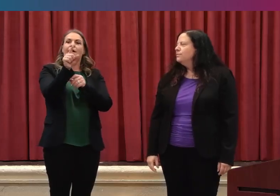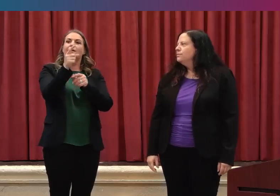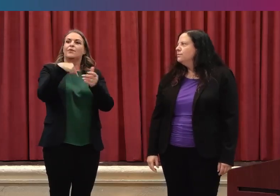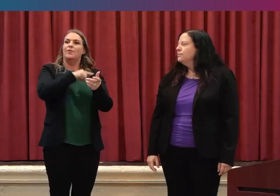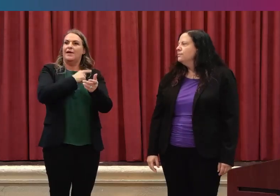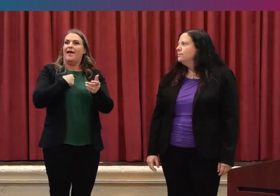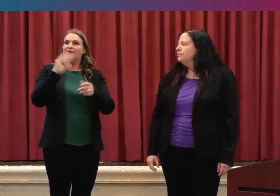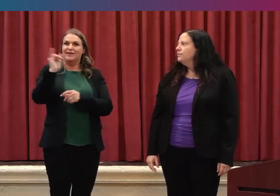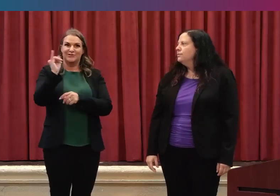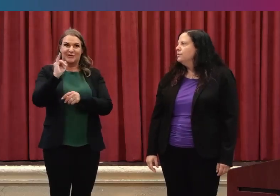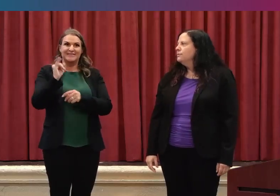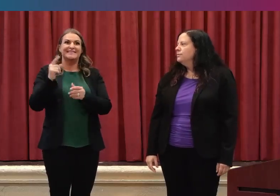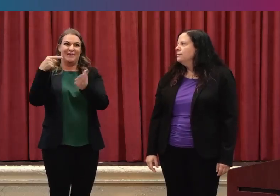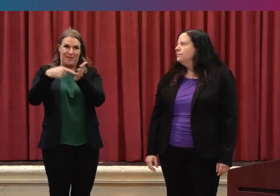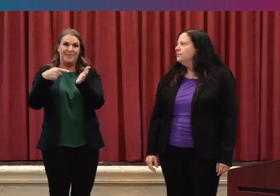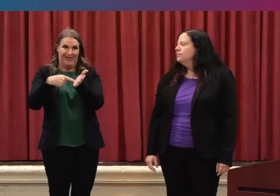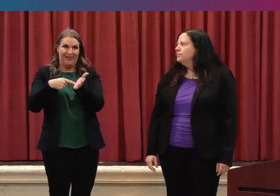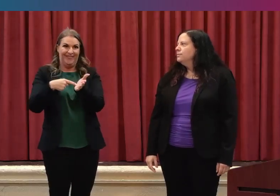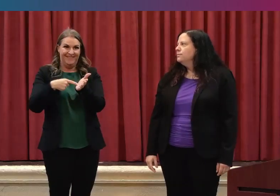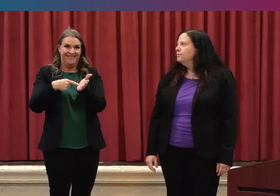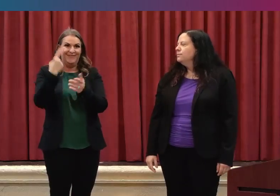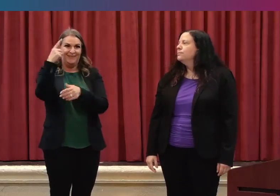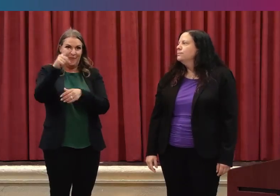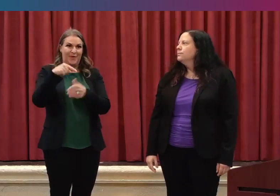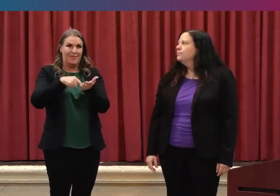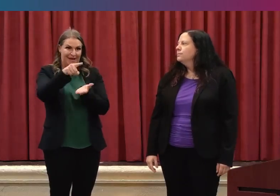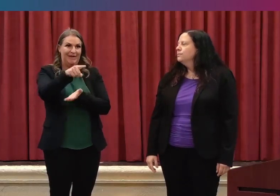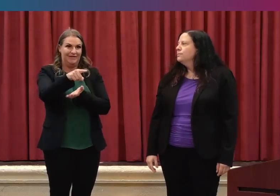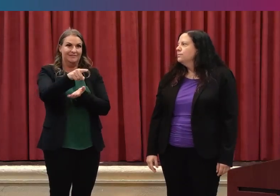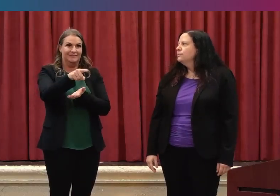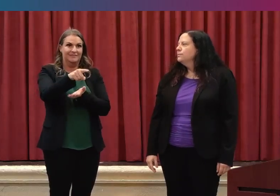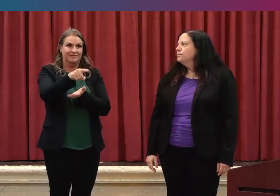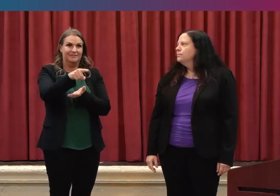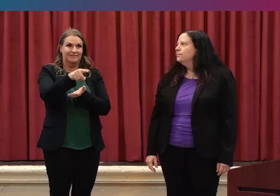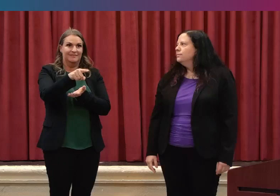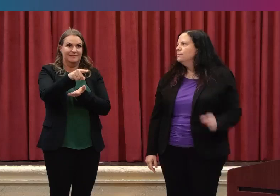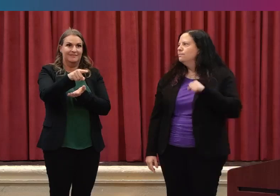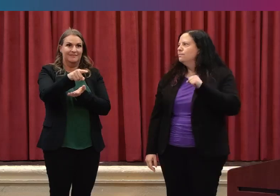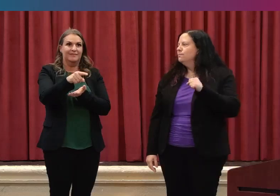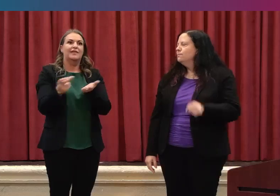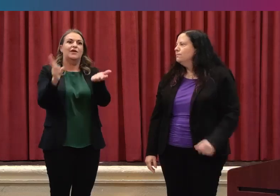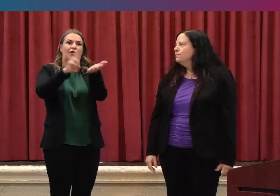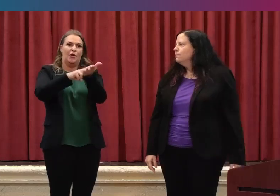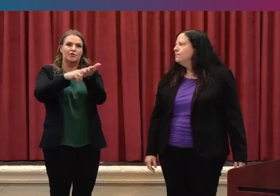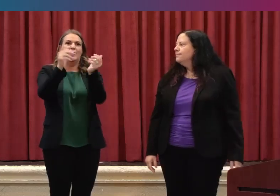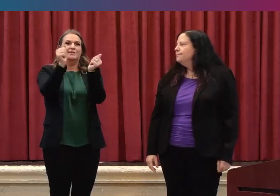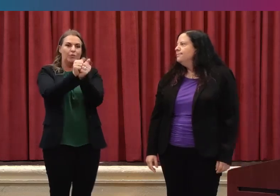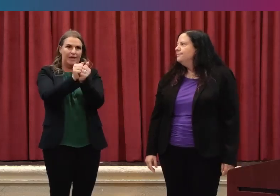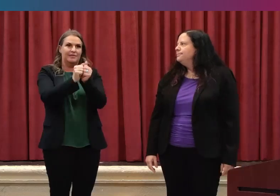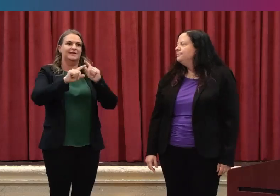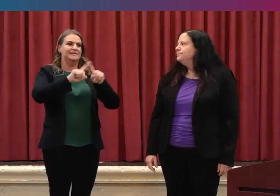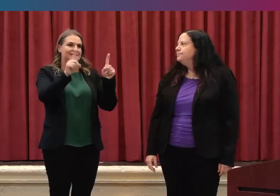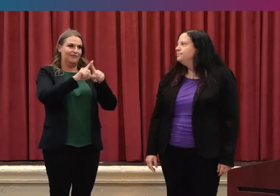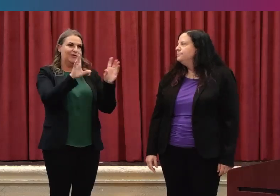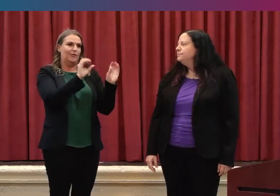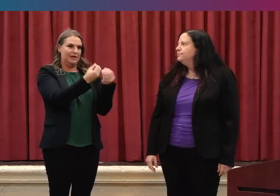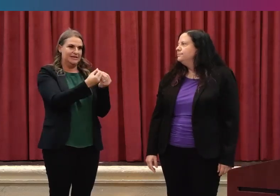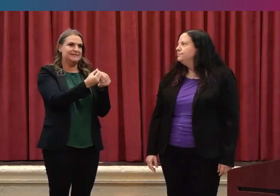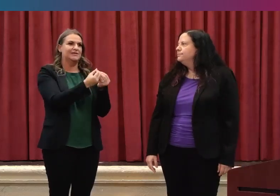So with LifeSigns, we have insurance that we bill for payment. We contract with